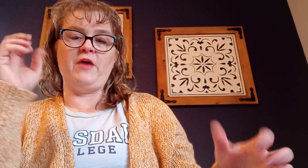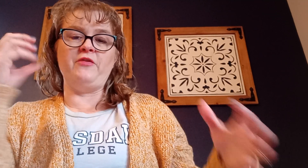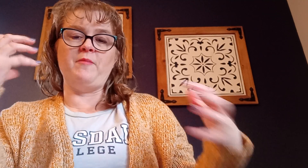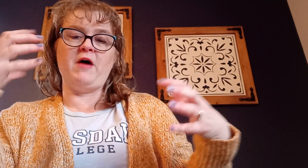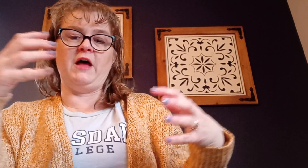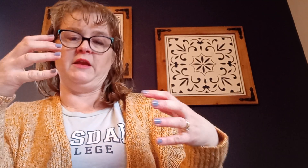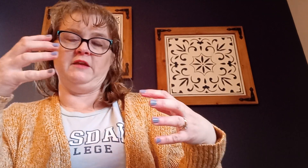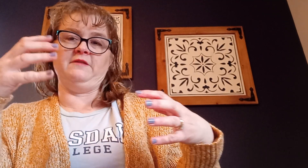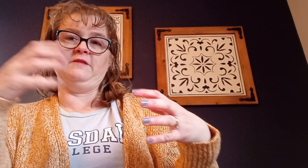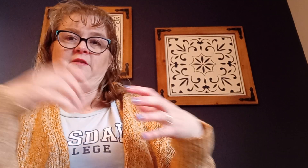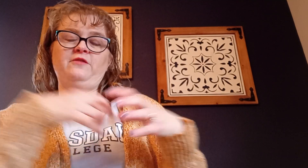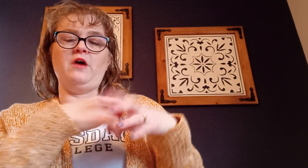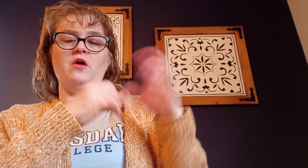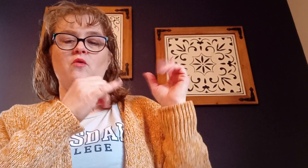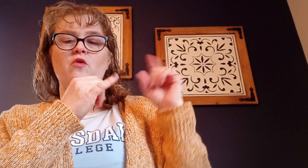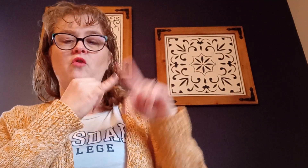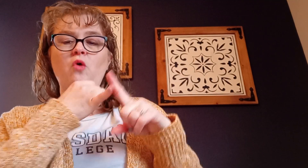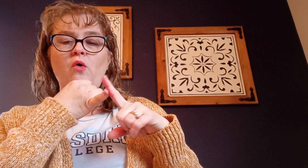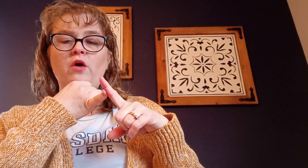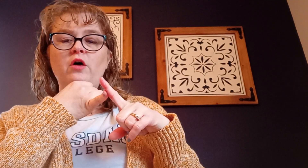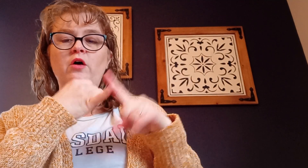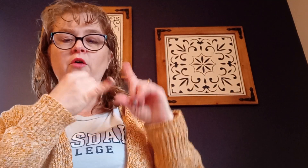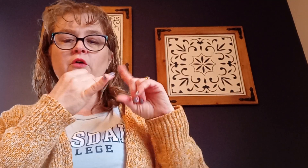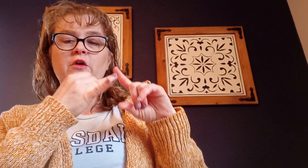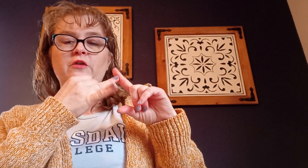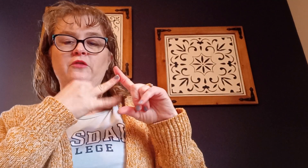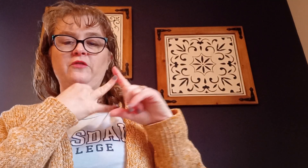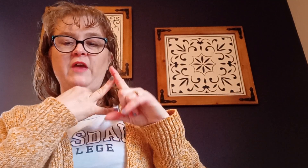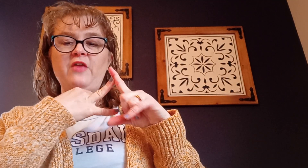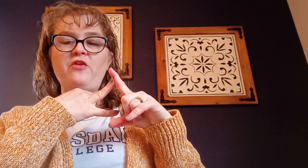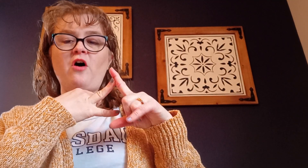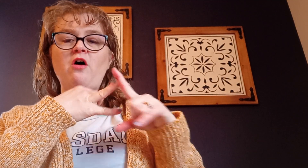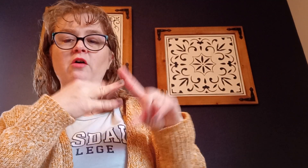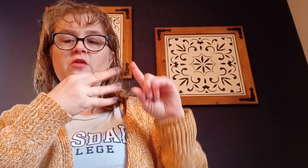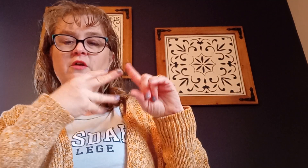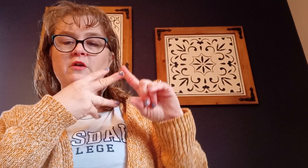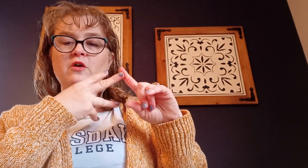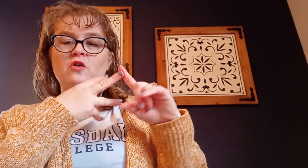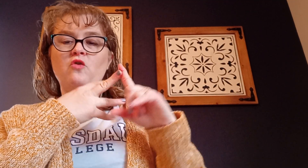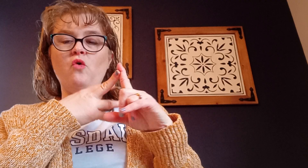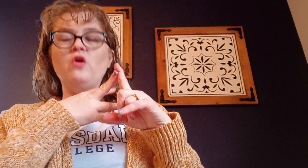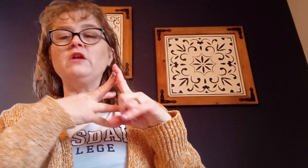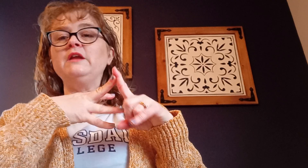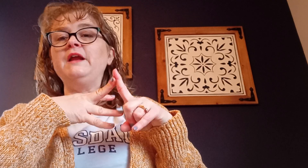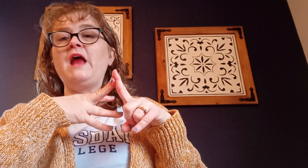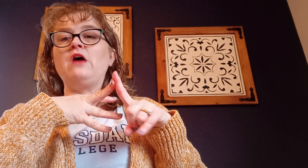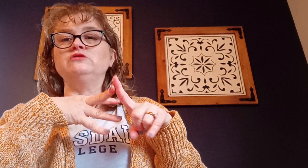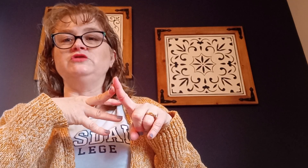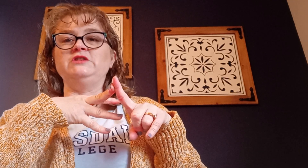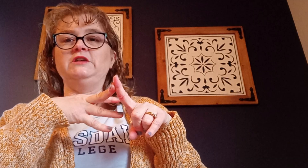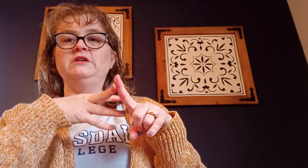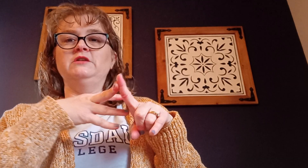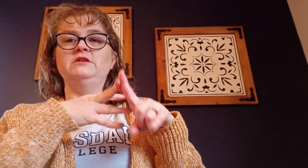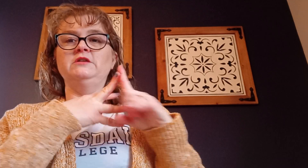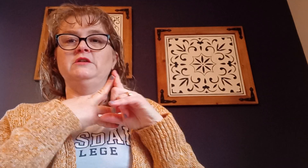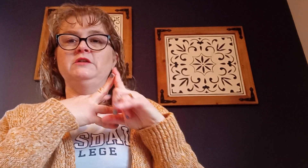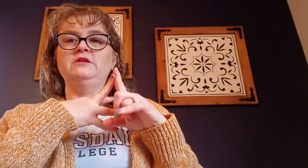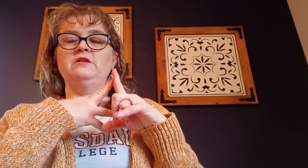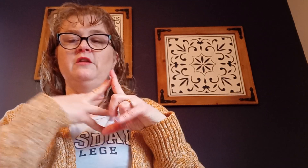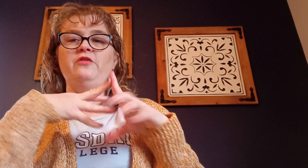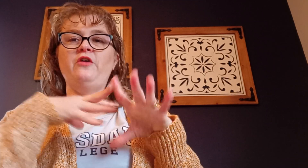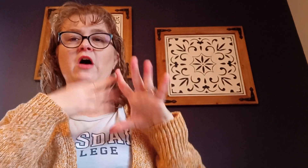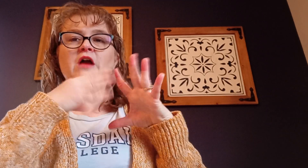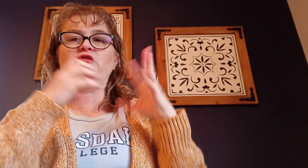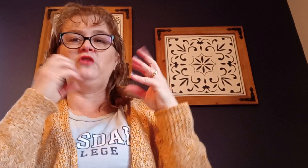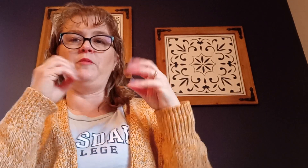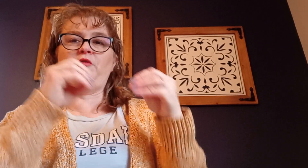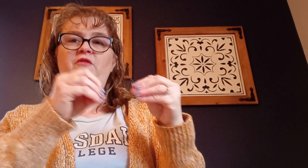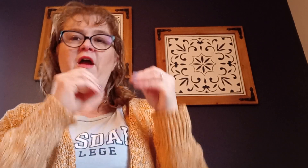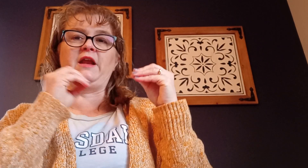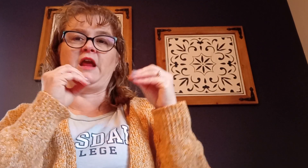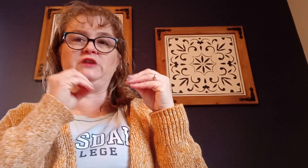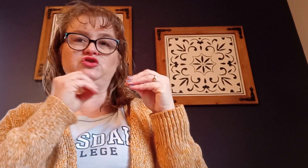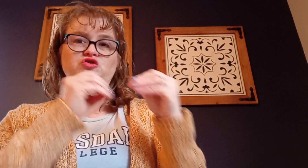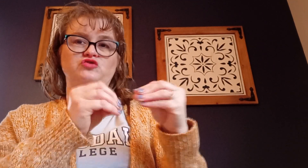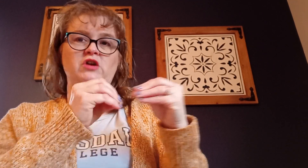the bodies. So coral, zooxanthelle, coralline algae. They'll actually provide a